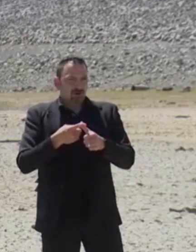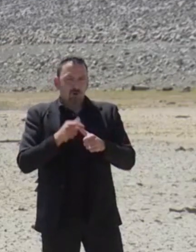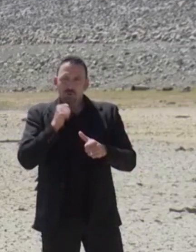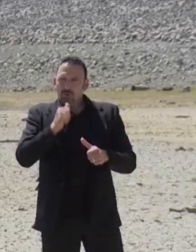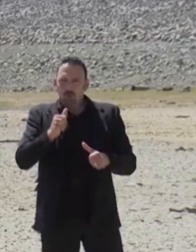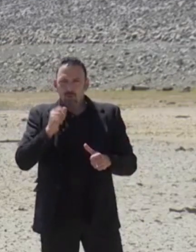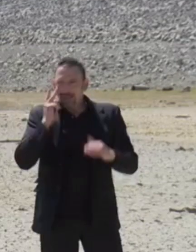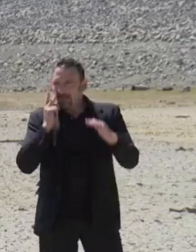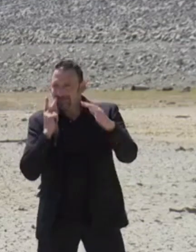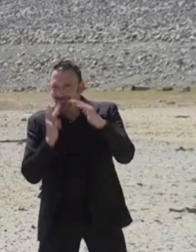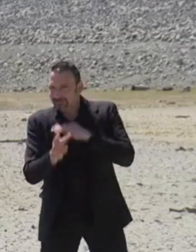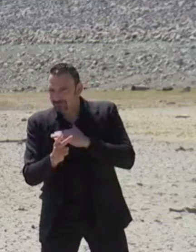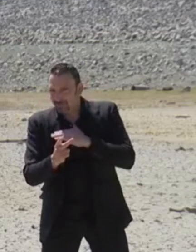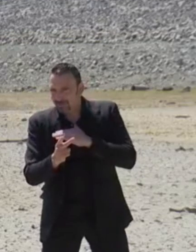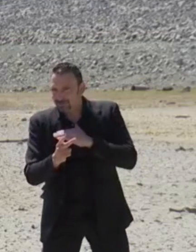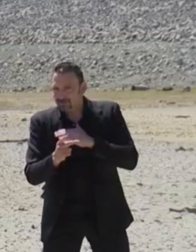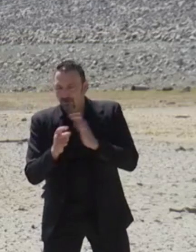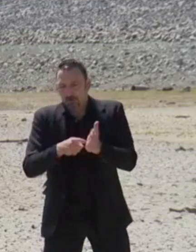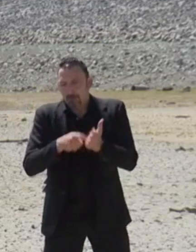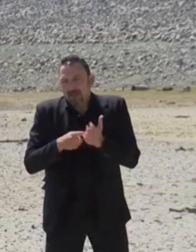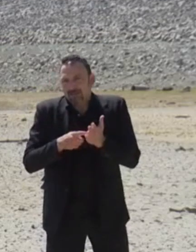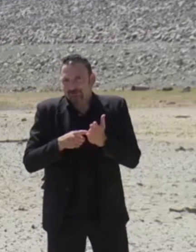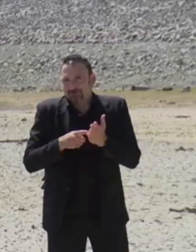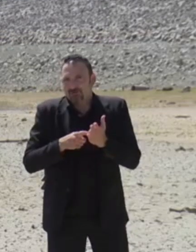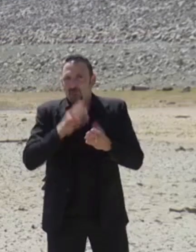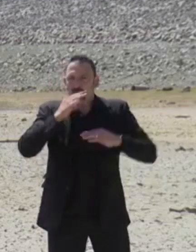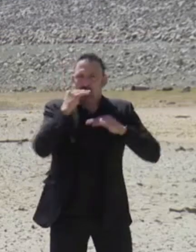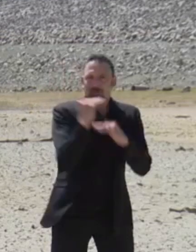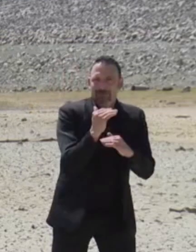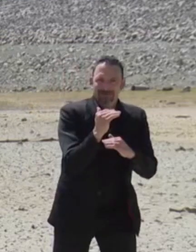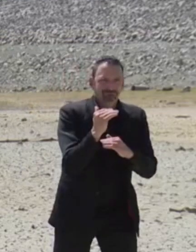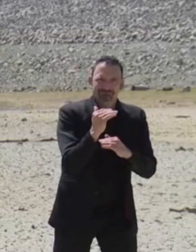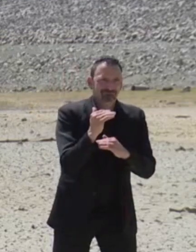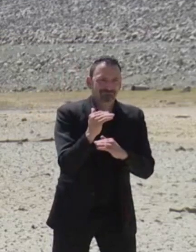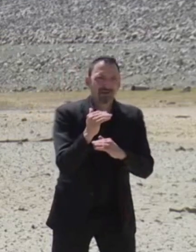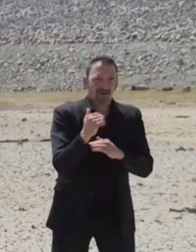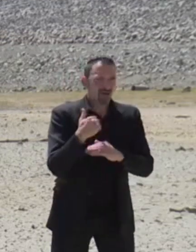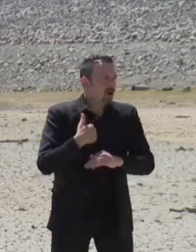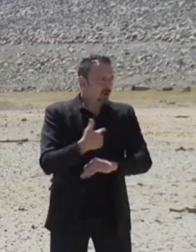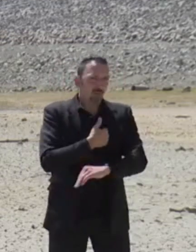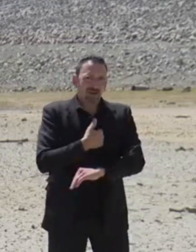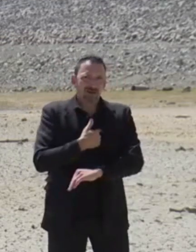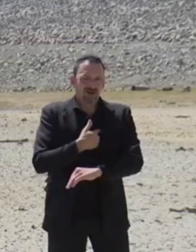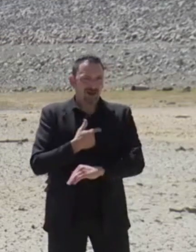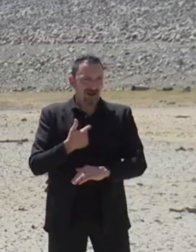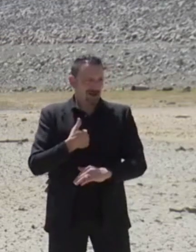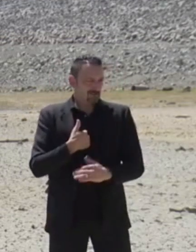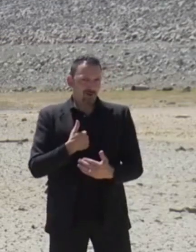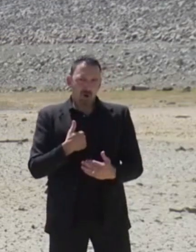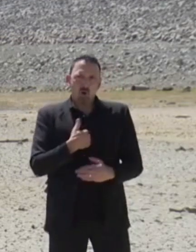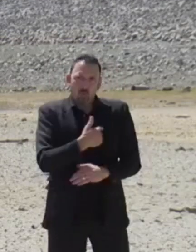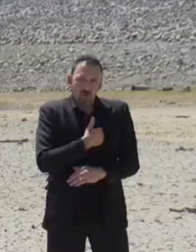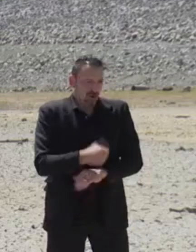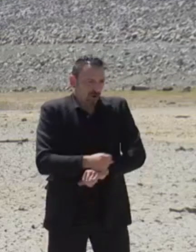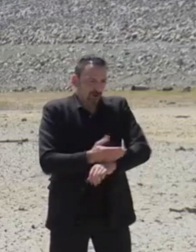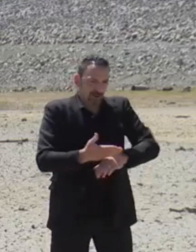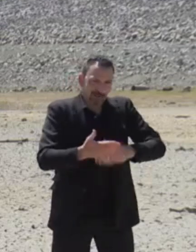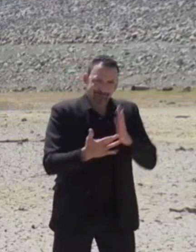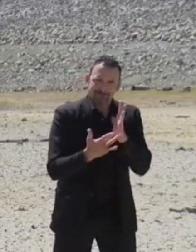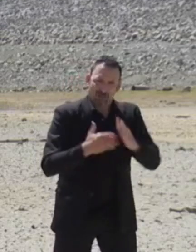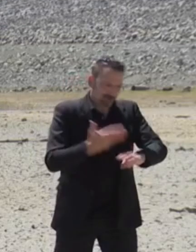this. I am very clear that we're gaming out everything. I want you to be clear that we are gaming everything